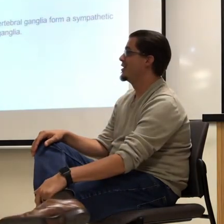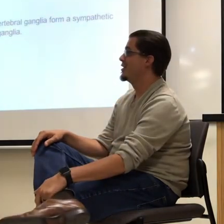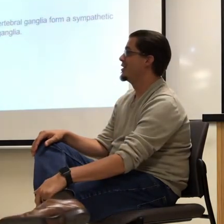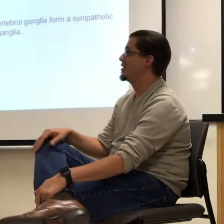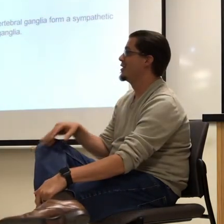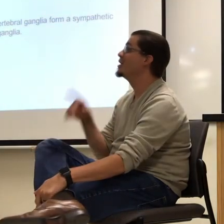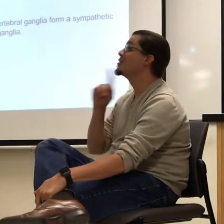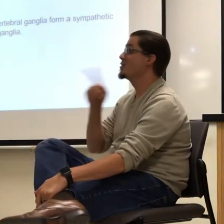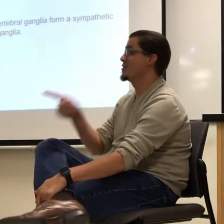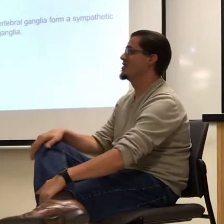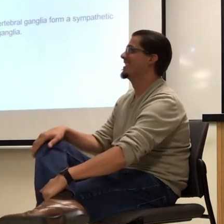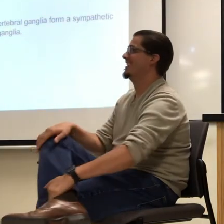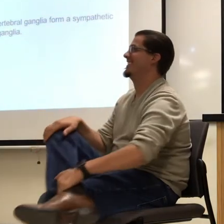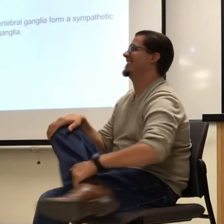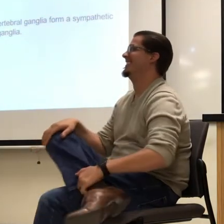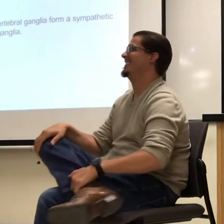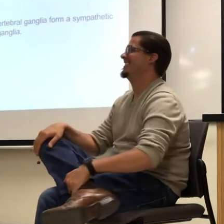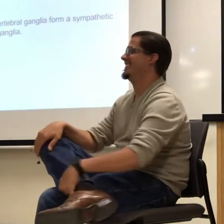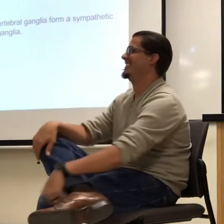Not also true.